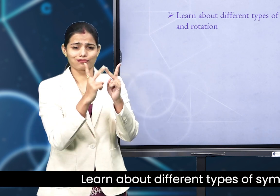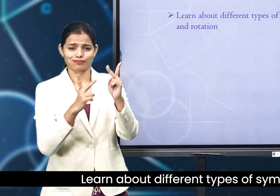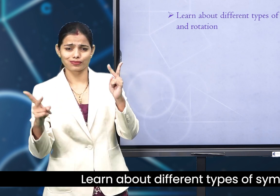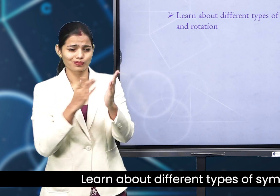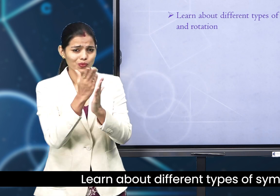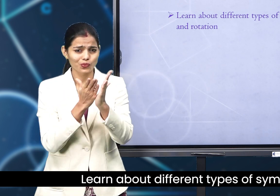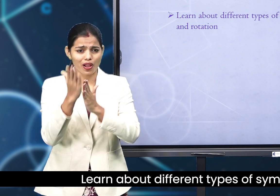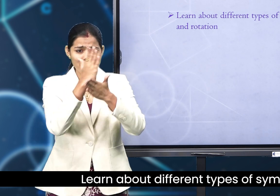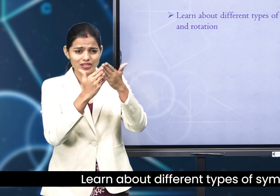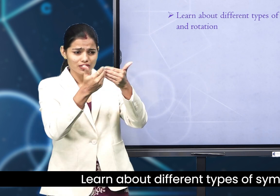of symmetry: